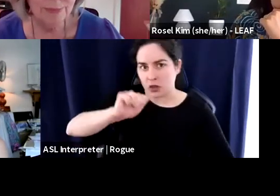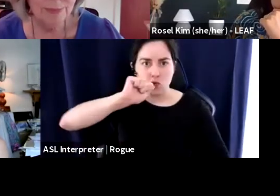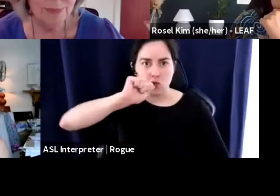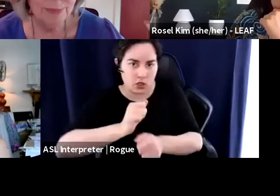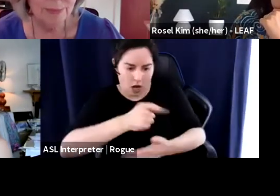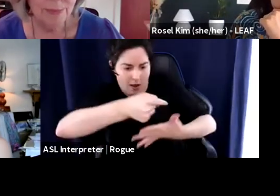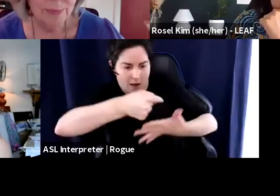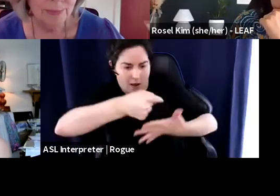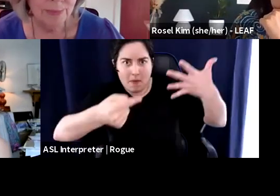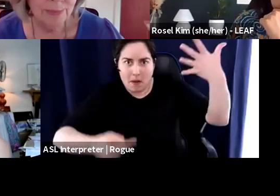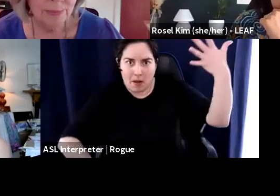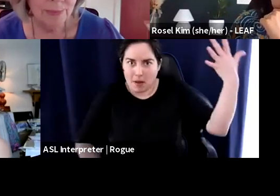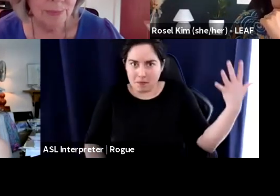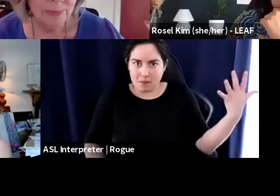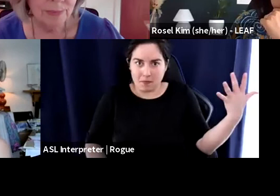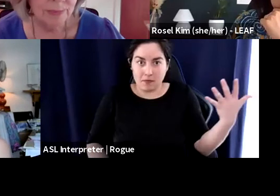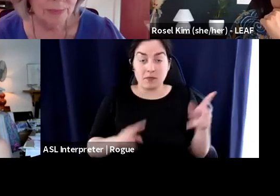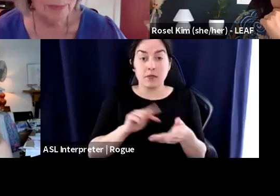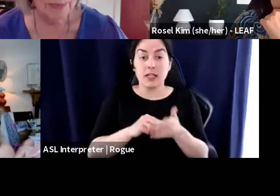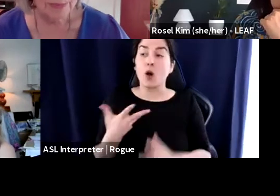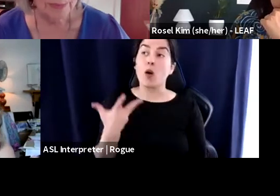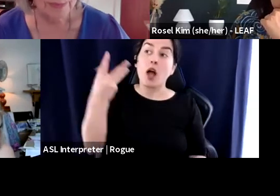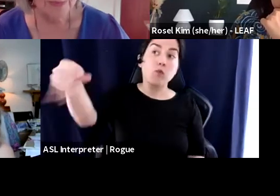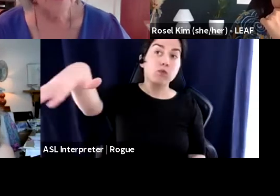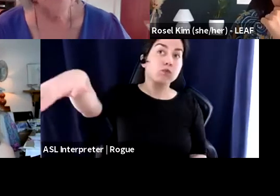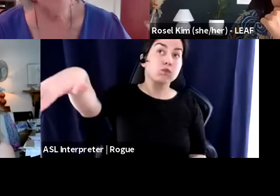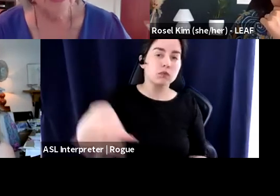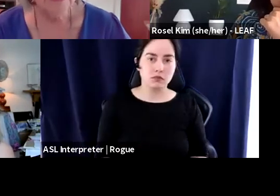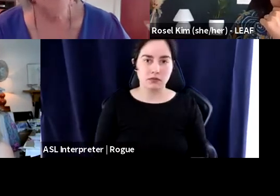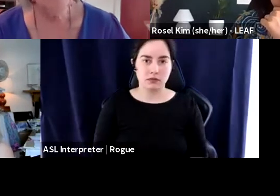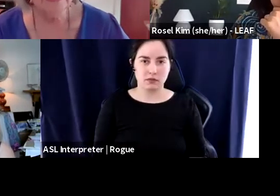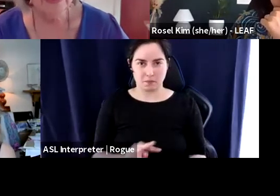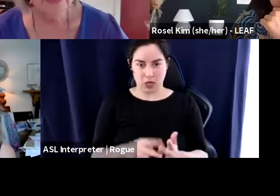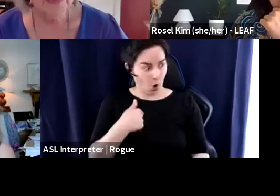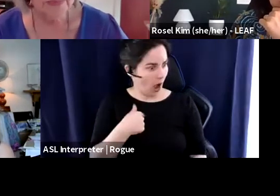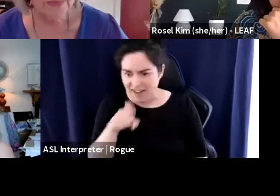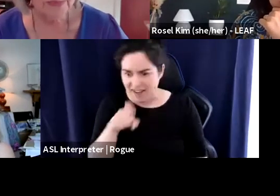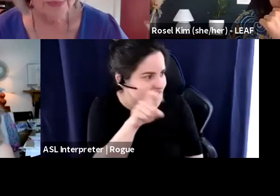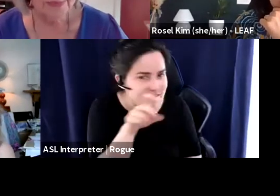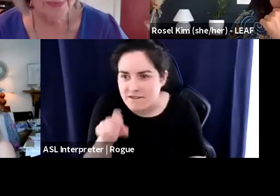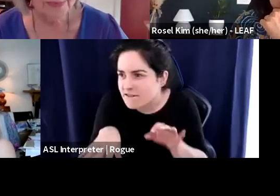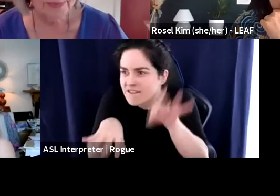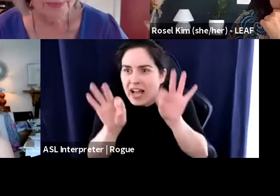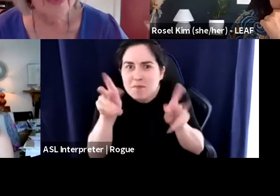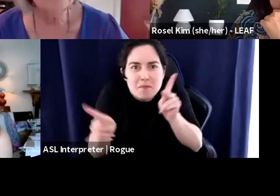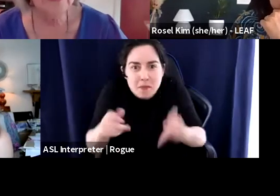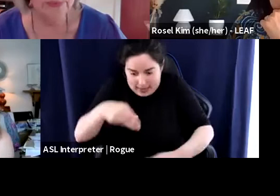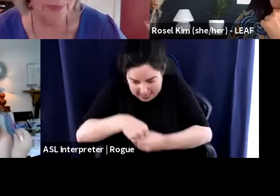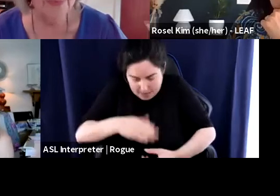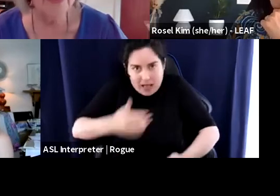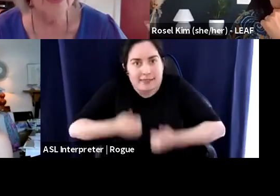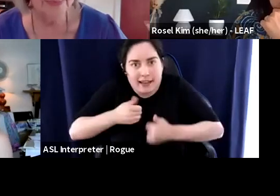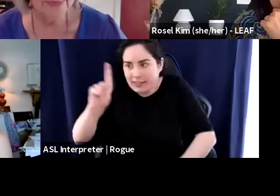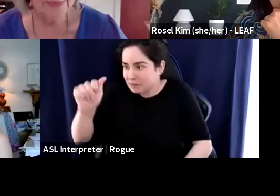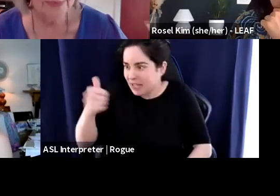it's again not to be overly focused on identifying somebody that has a disability, but just understanding that we're everywhere. That's